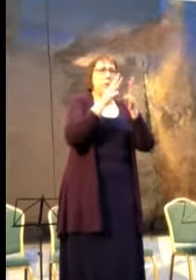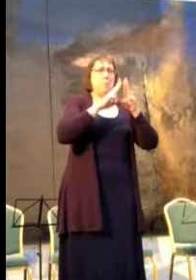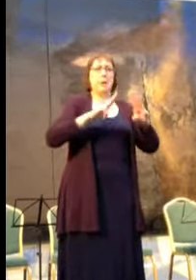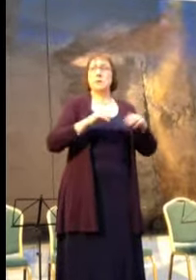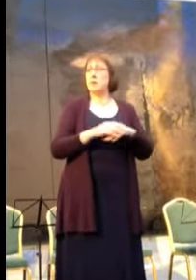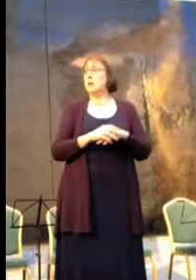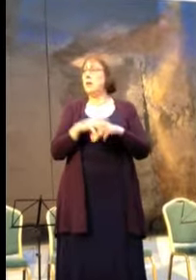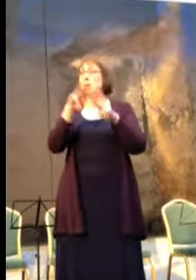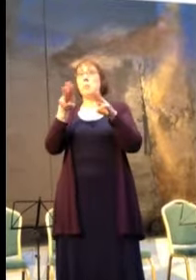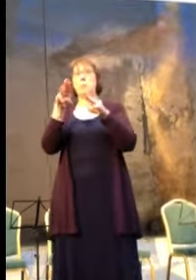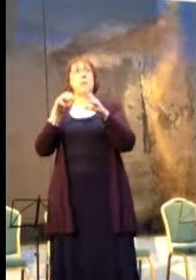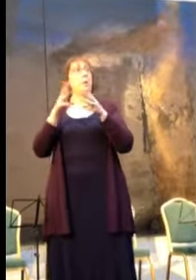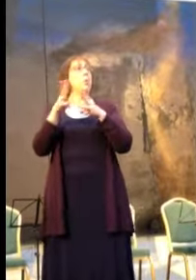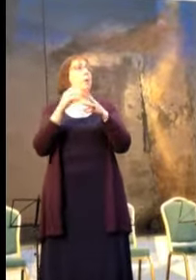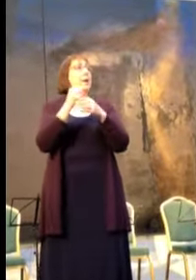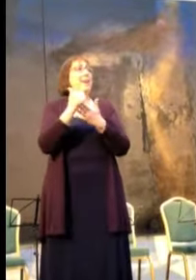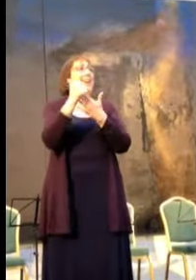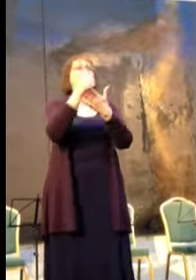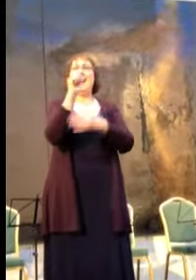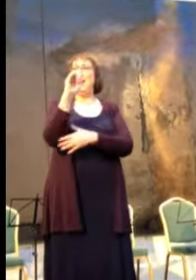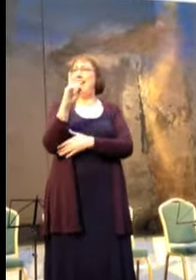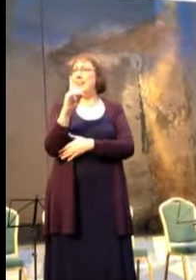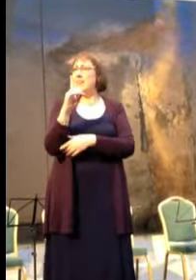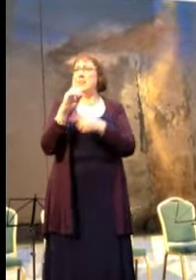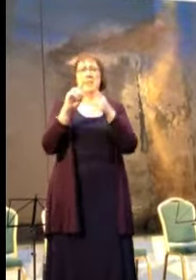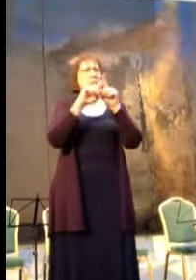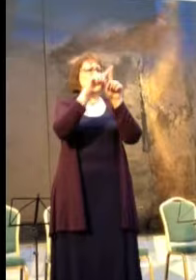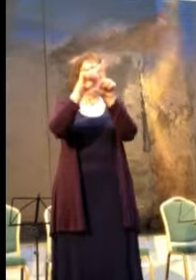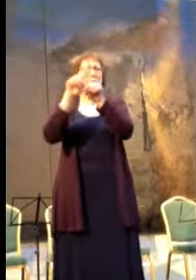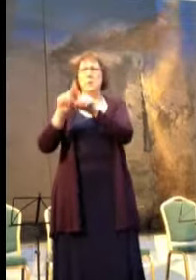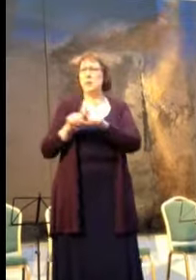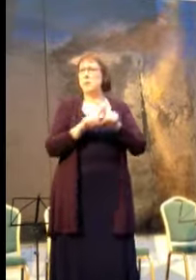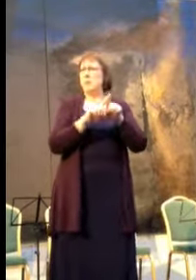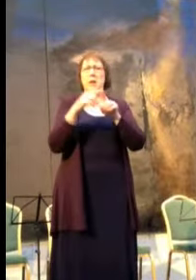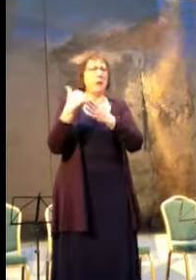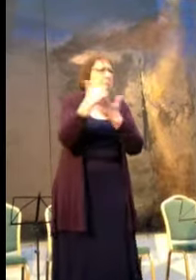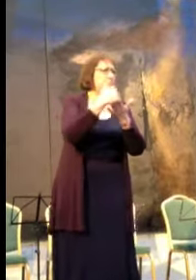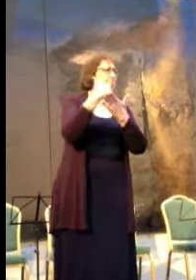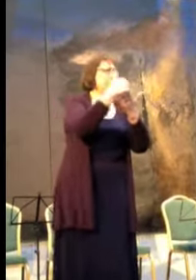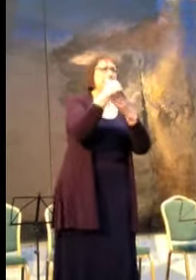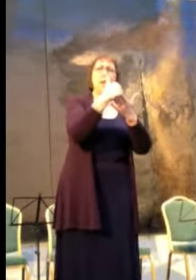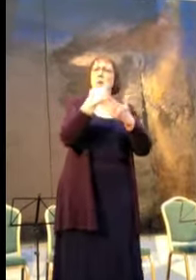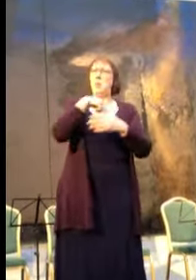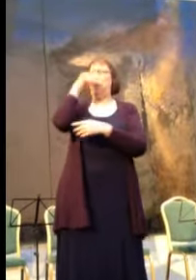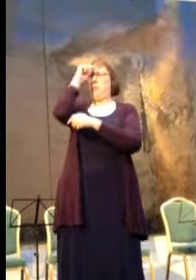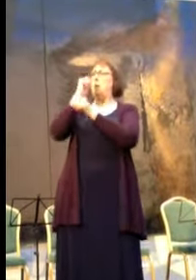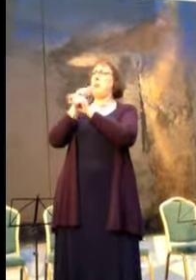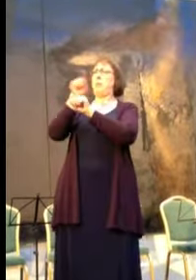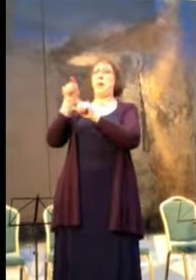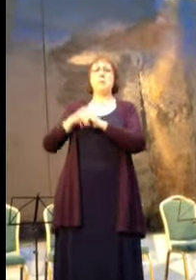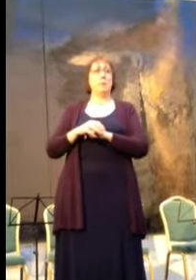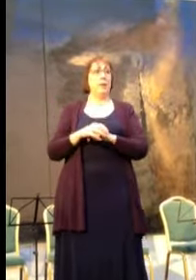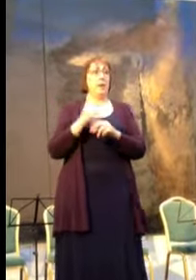the aid and in development, people, NGOs and others, and they are in our thoughts today. In my own